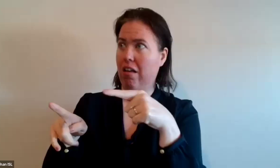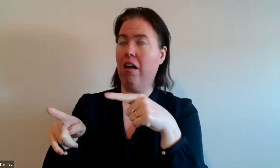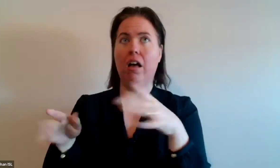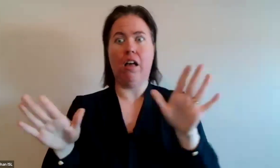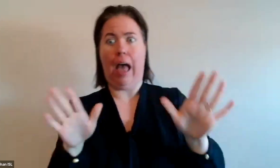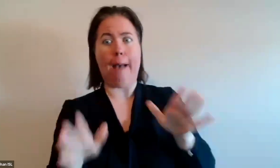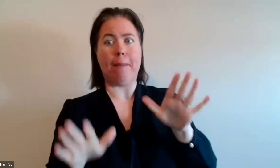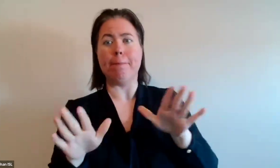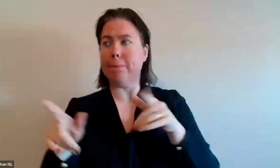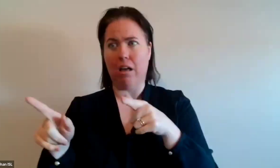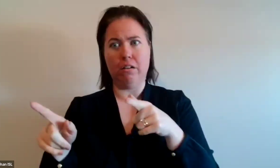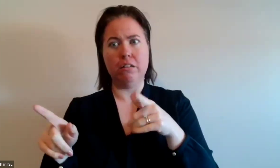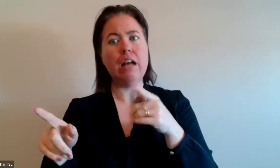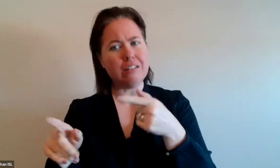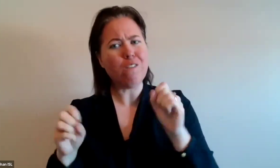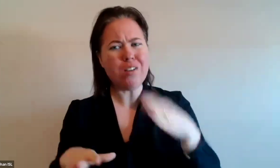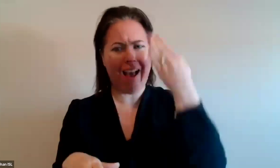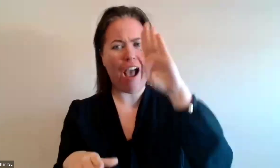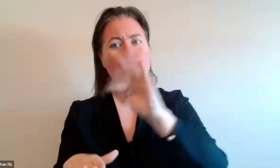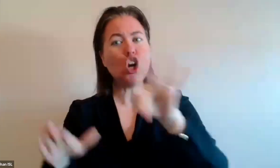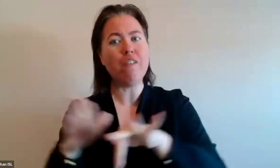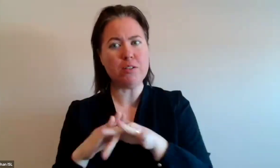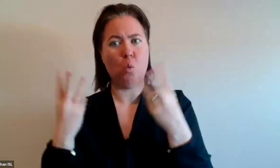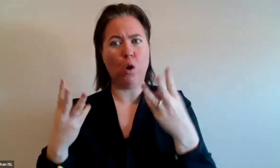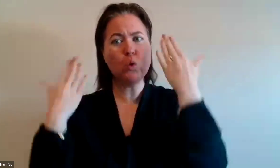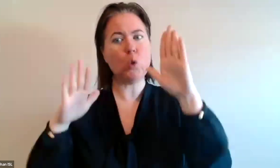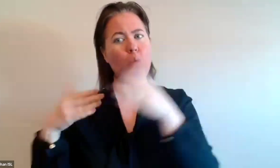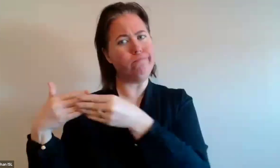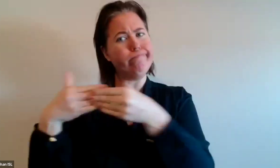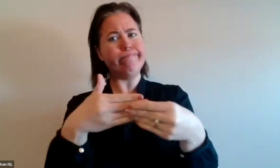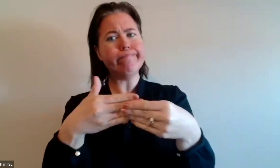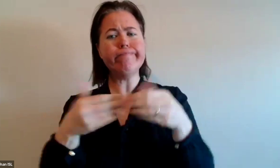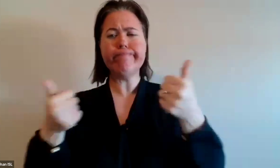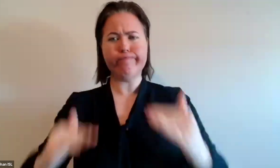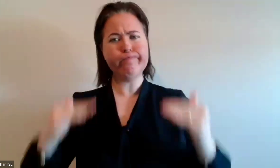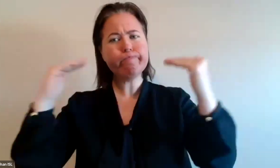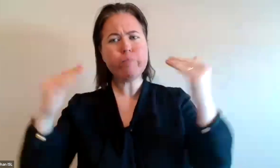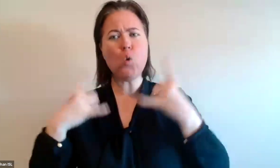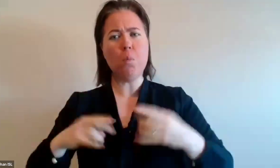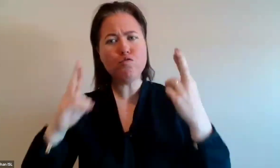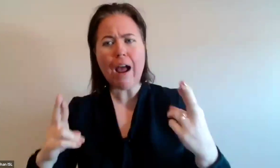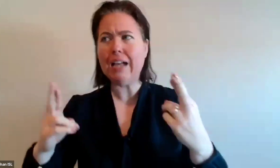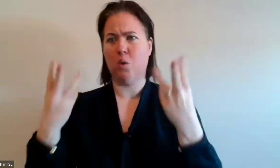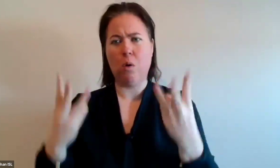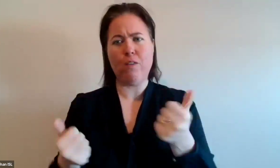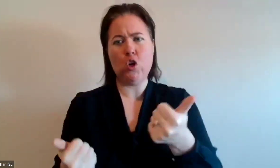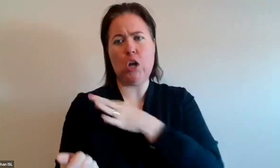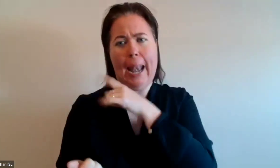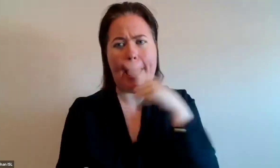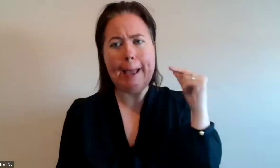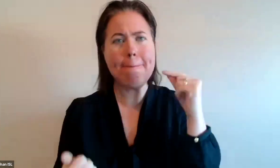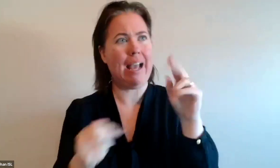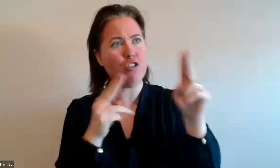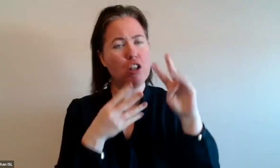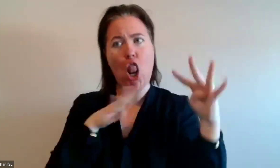Irish government, like most governments, wants to be known as a leader in human rights, wants to, you know, have a good reputation on the